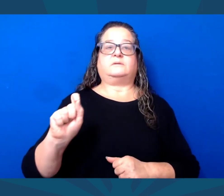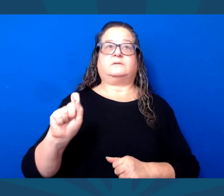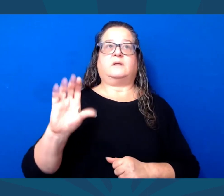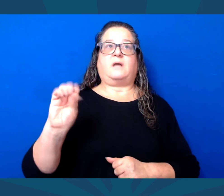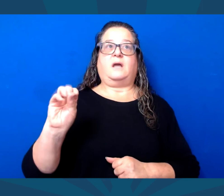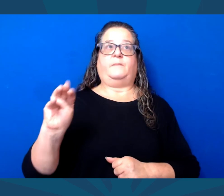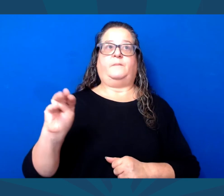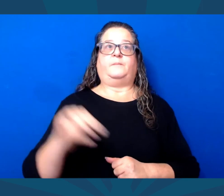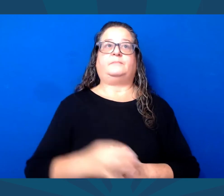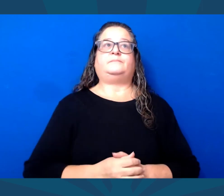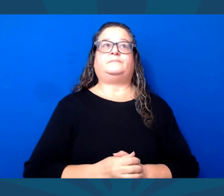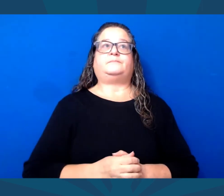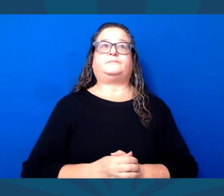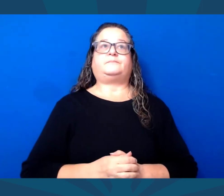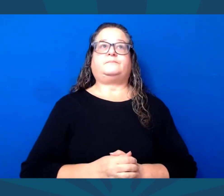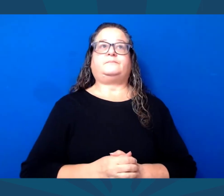nikitaross.com.